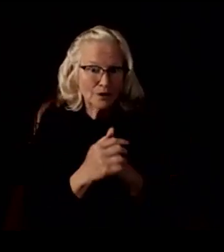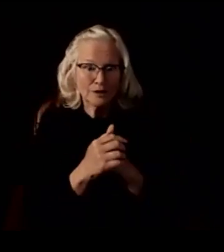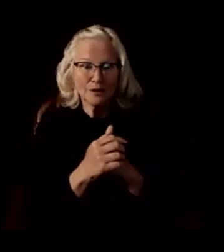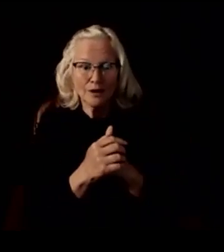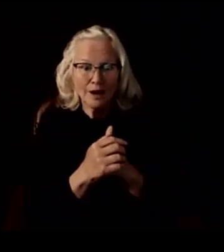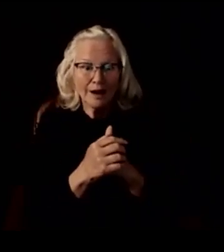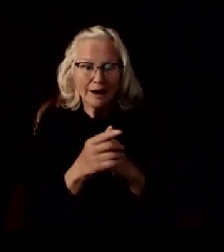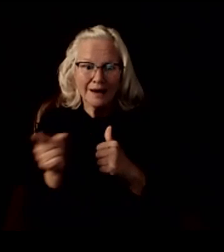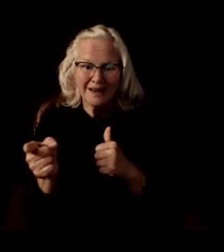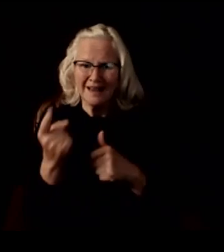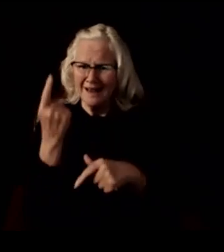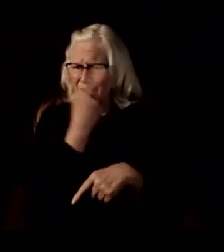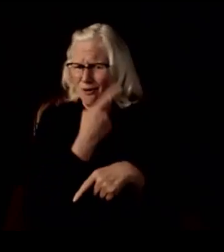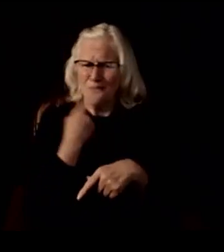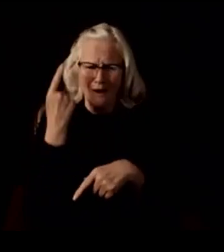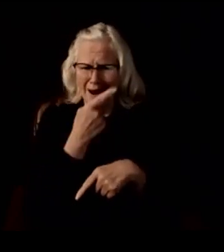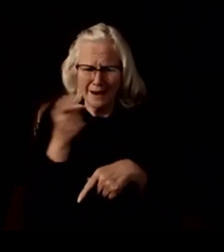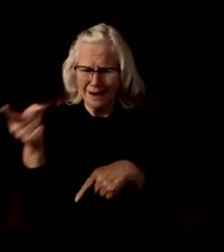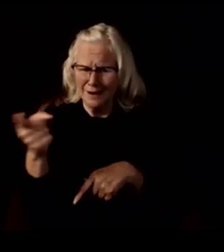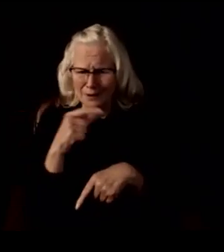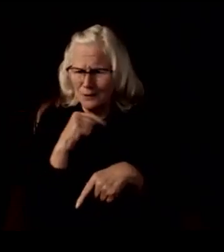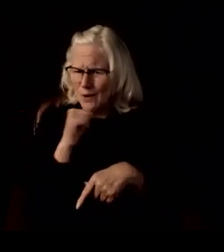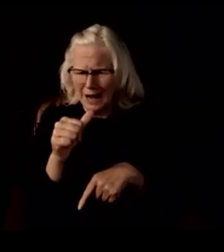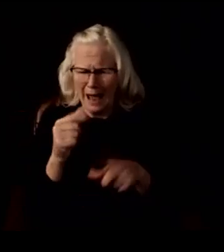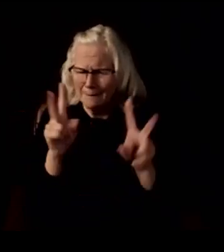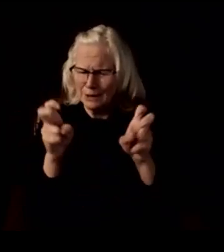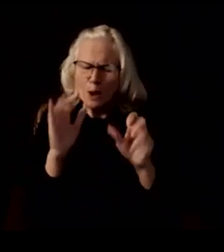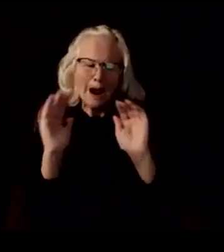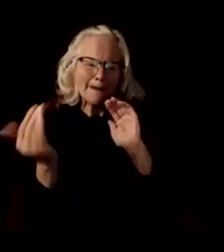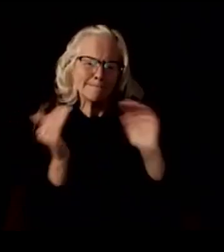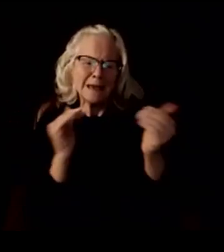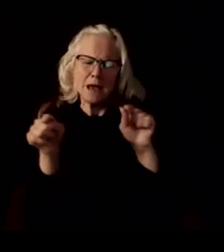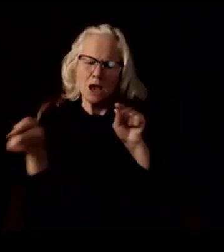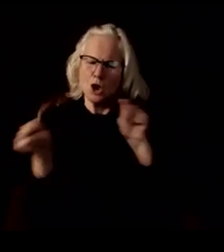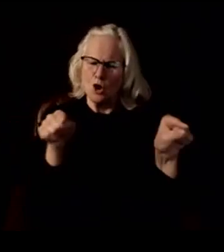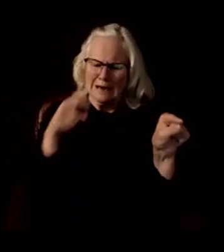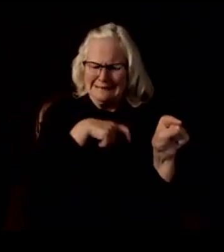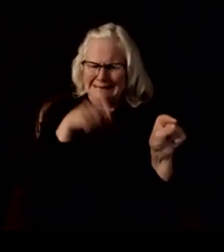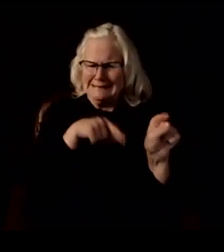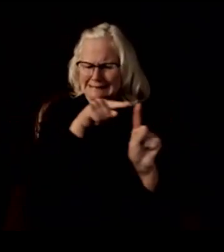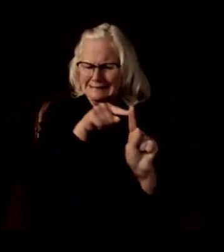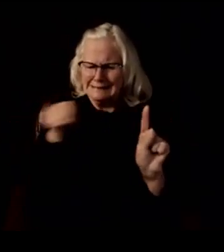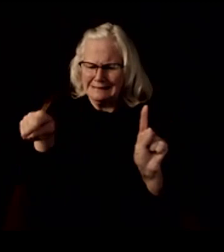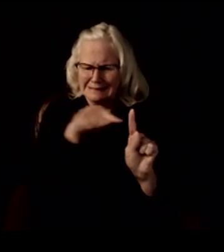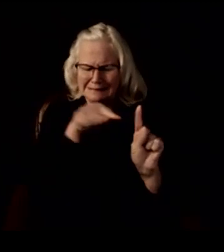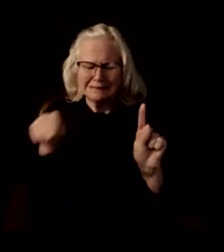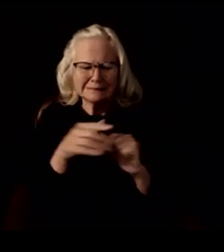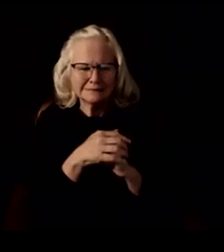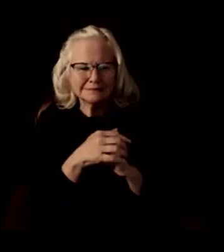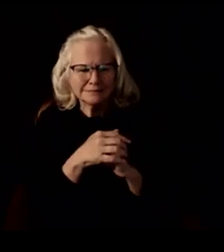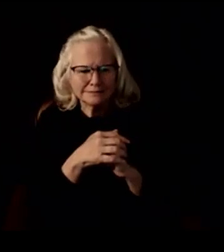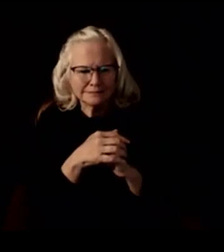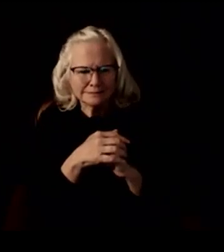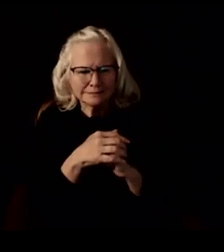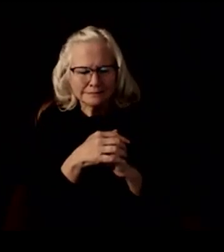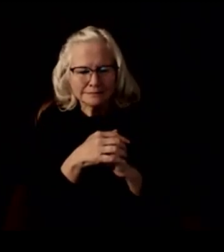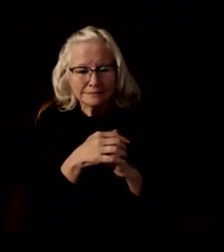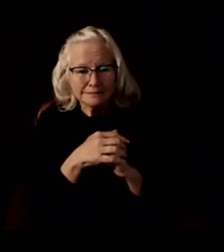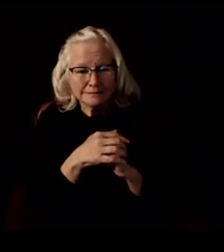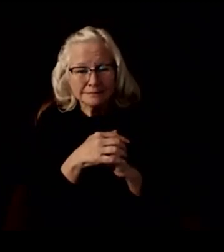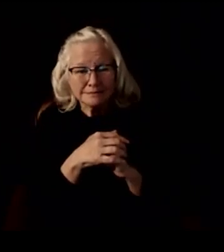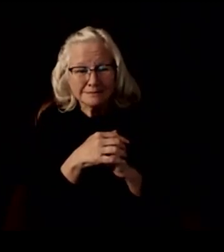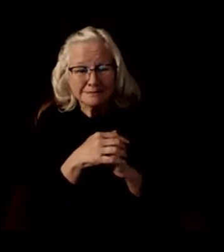be an issue for them at all. So, we talked a little bit about some of those things. They did also indicate